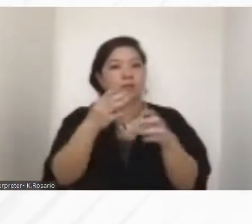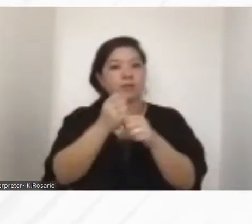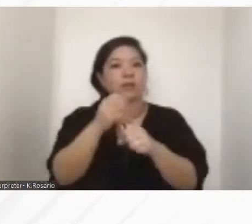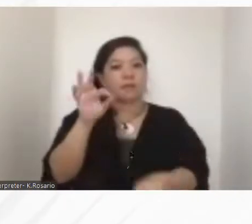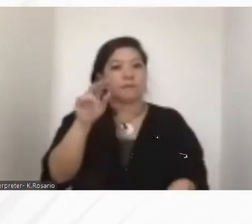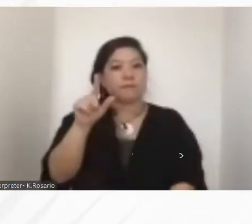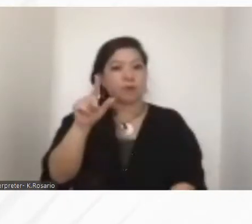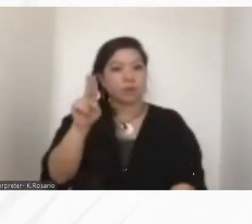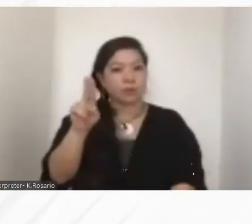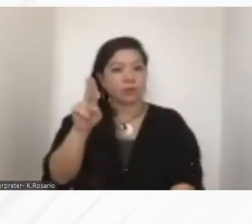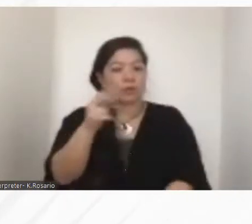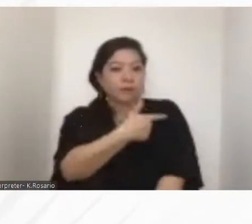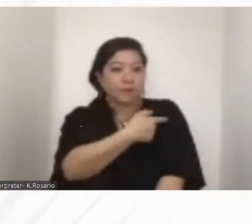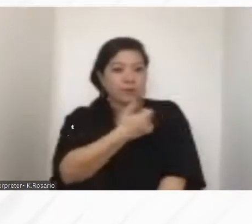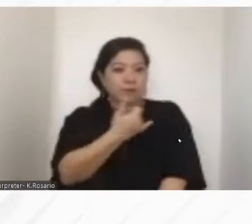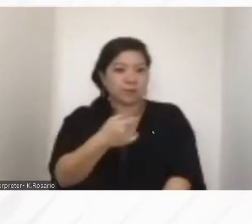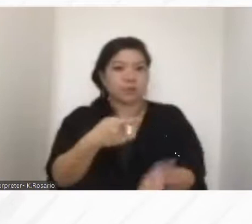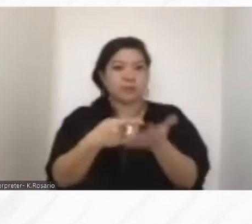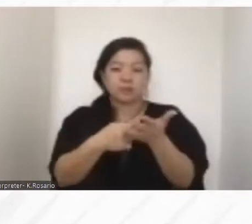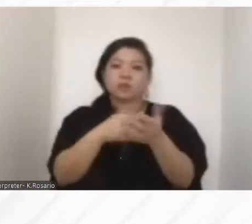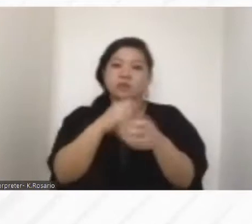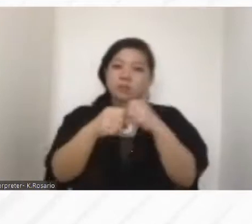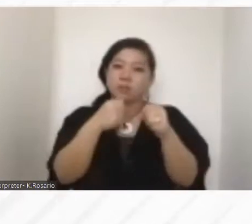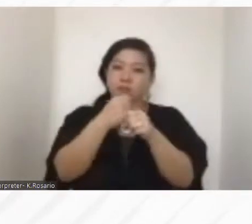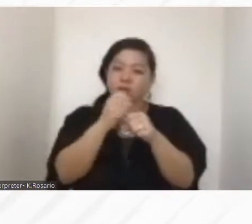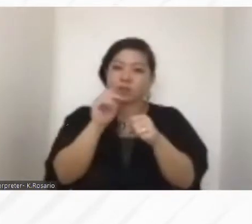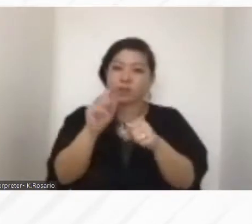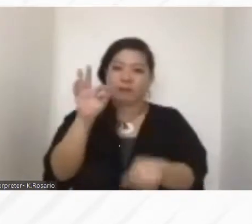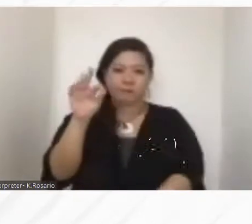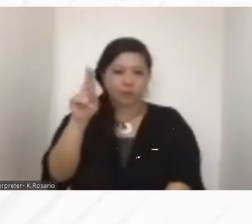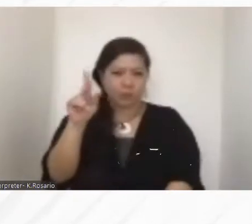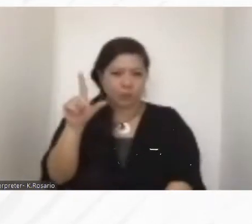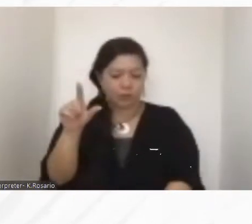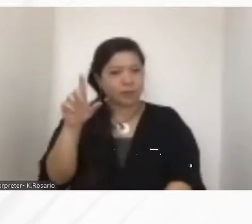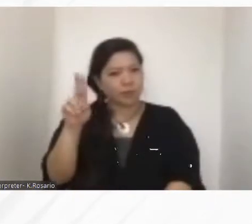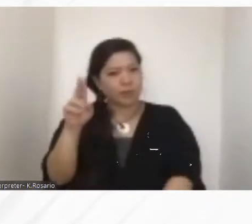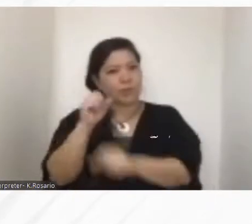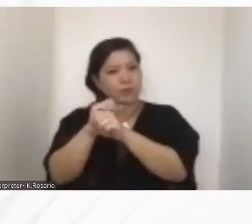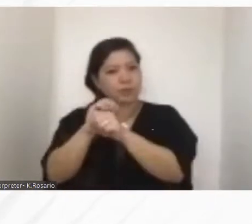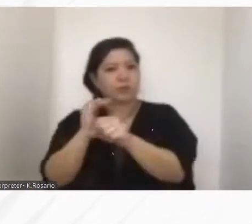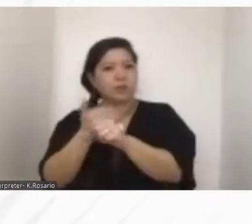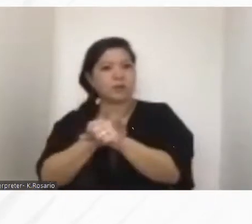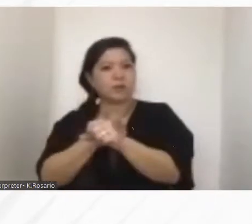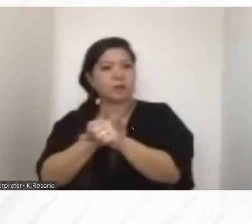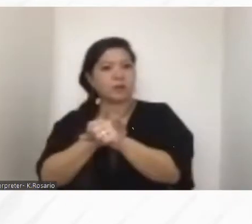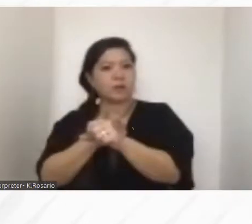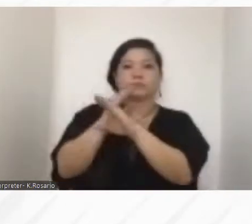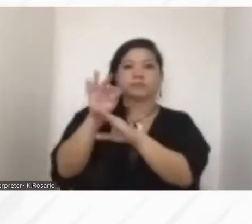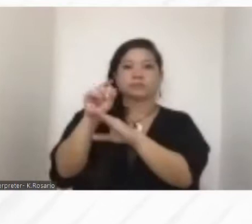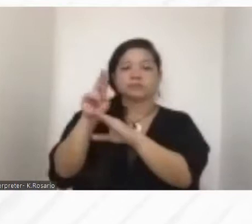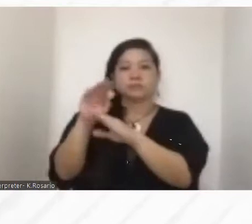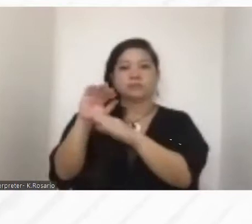this year. By getting our vaccinations, we protect ourselves and others from contracting the flu, measles, and other communicable